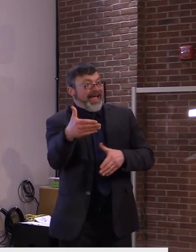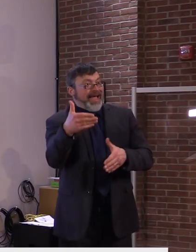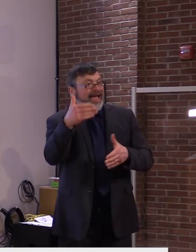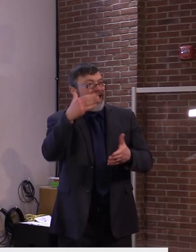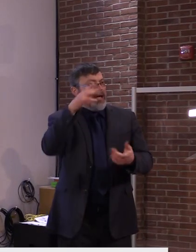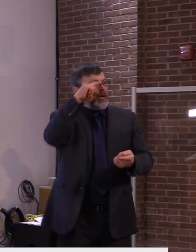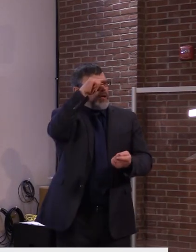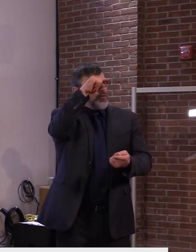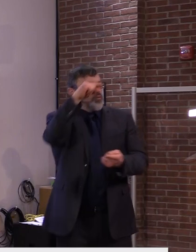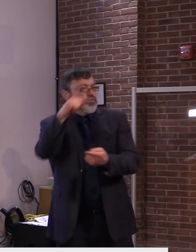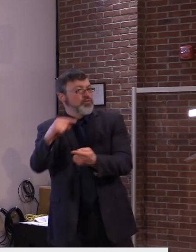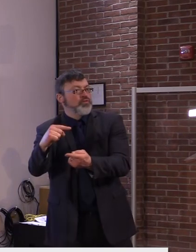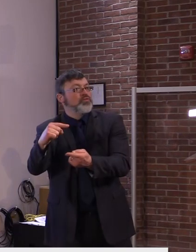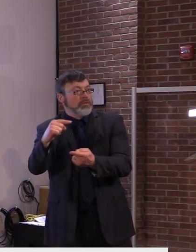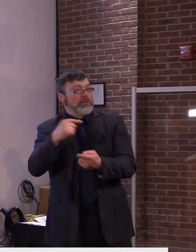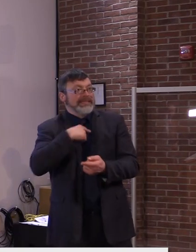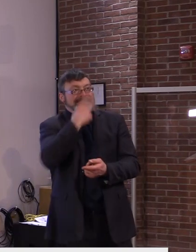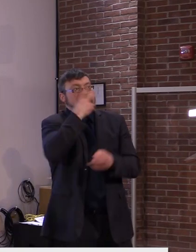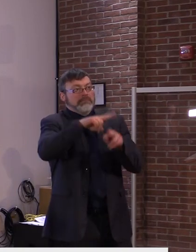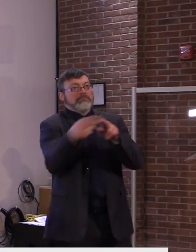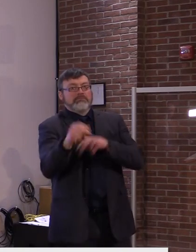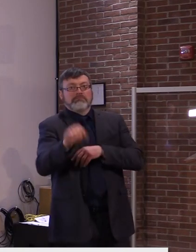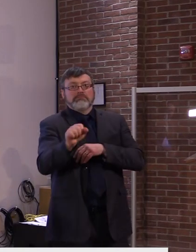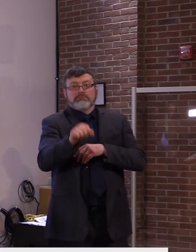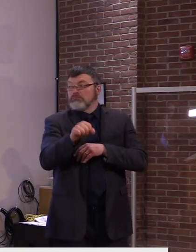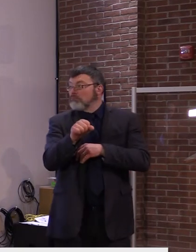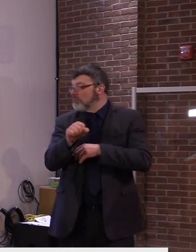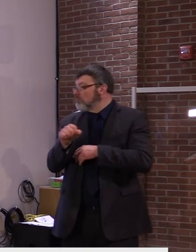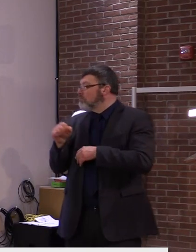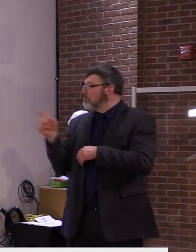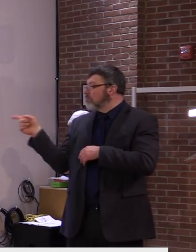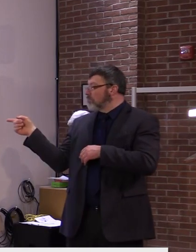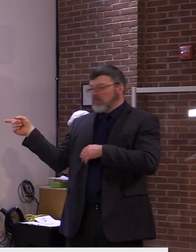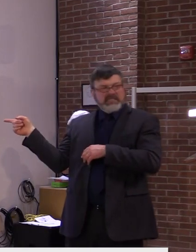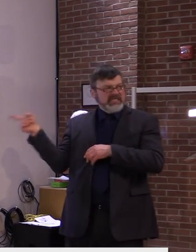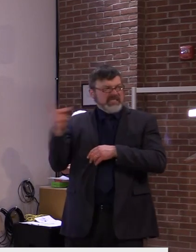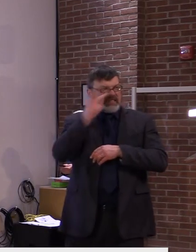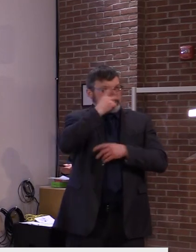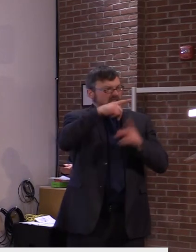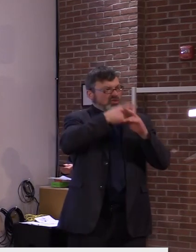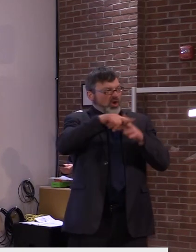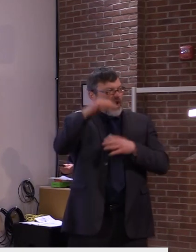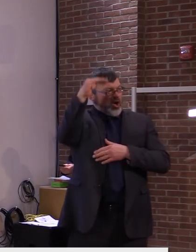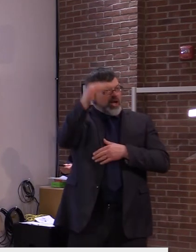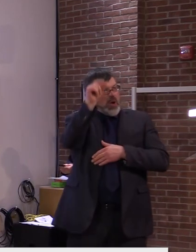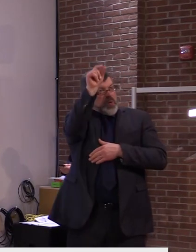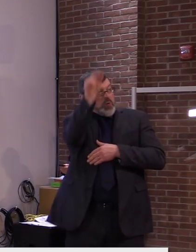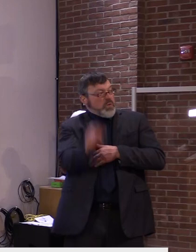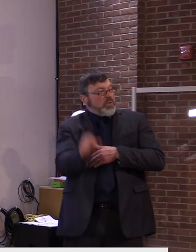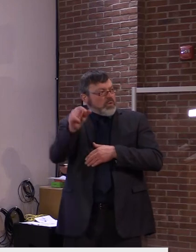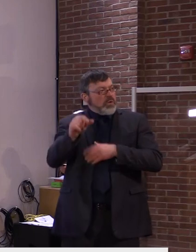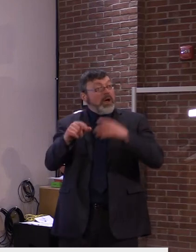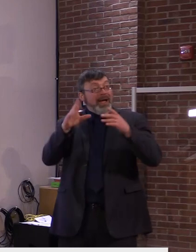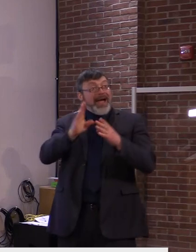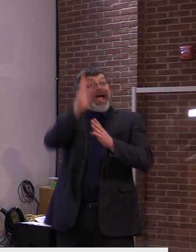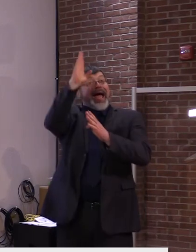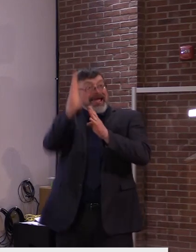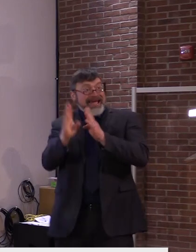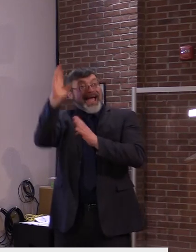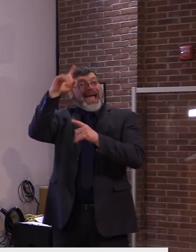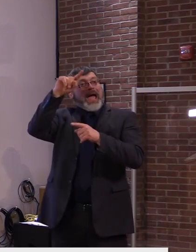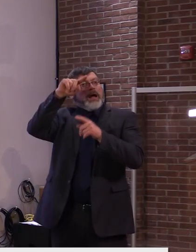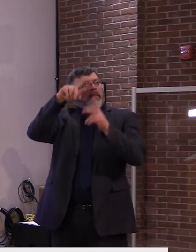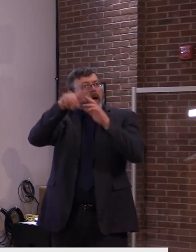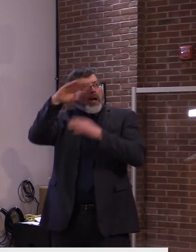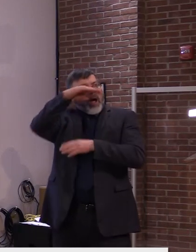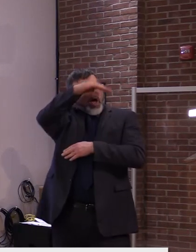I show this slide mainly to show there's been quite a bit of fluctuation with regard to daily case counts